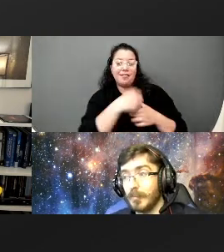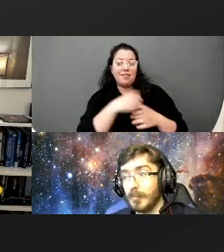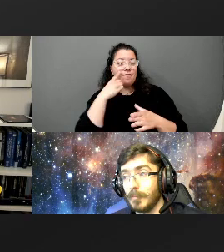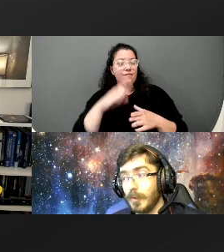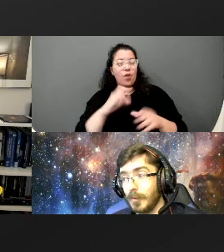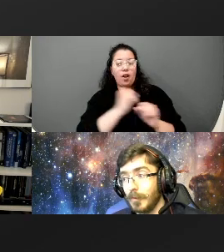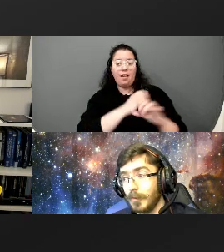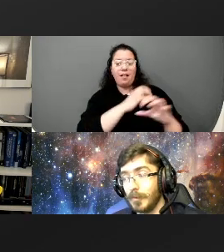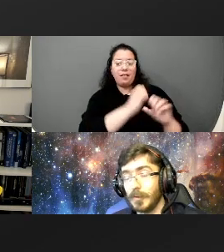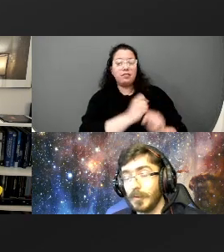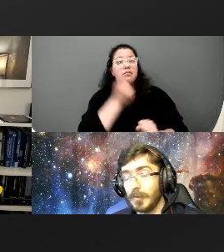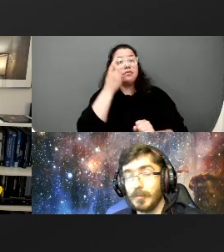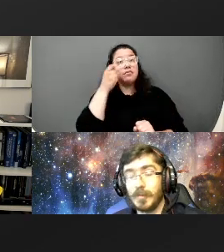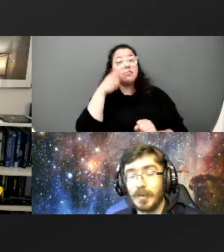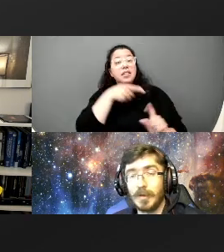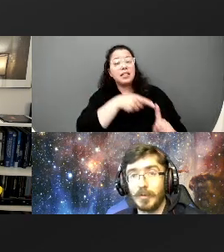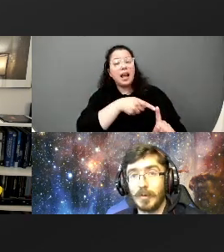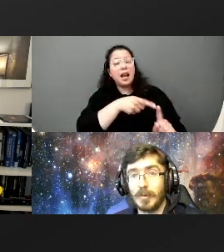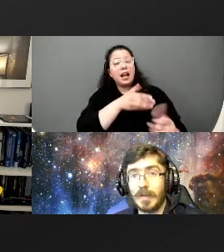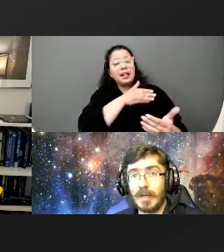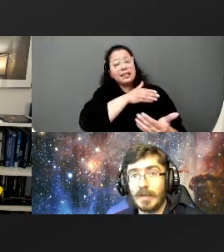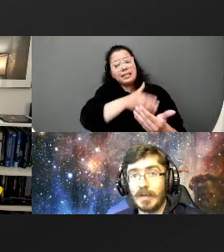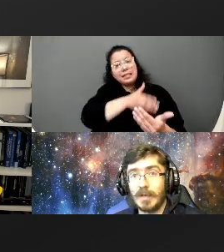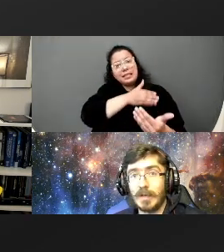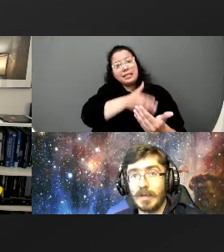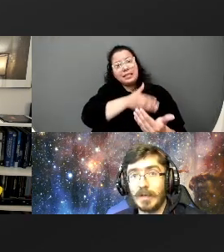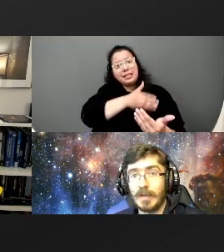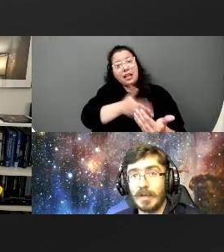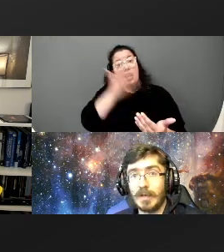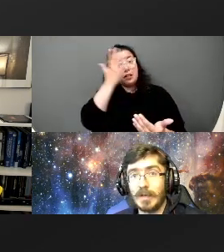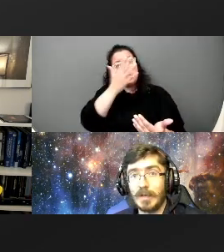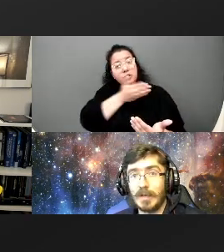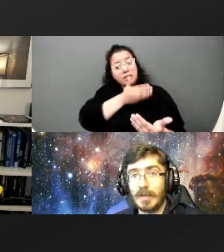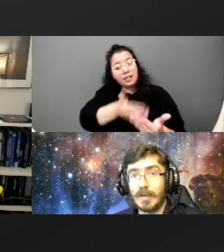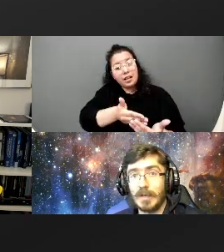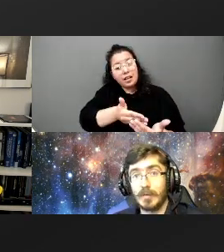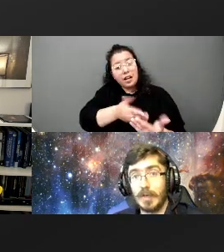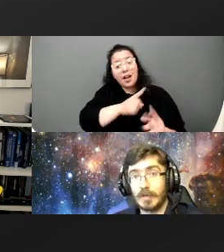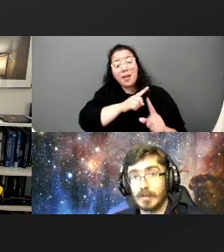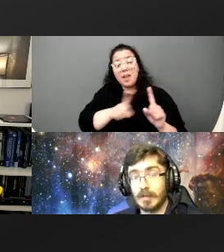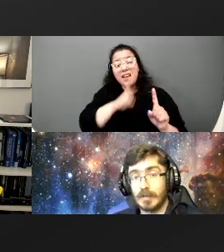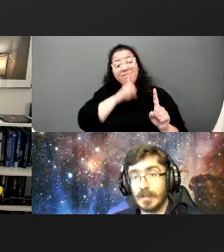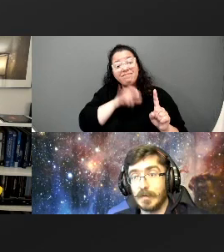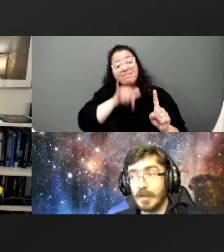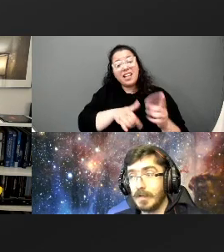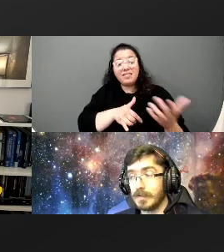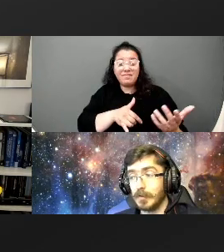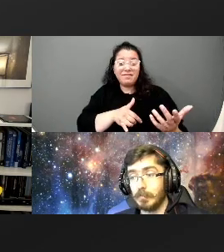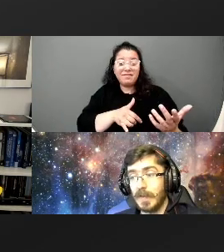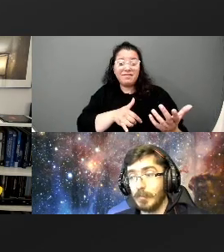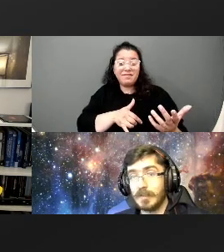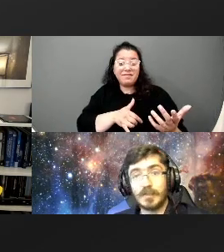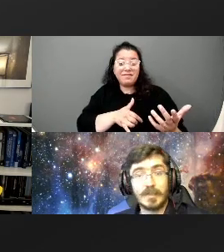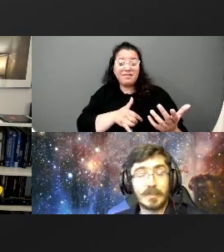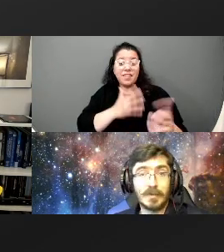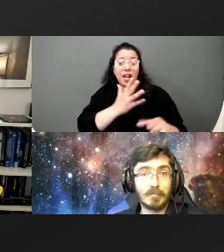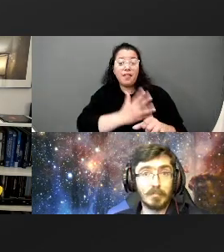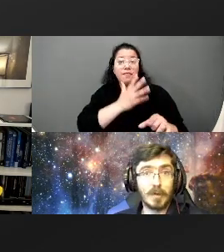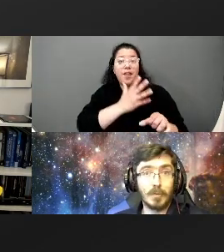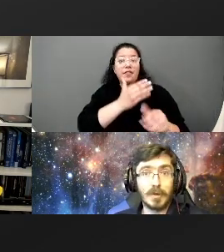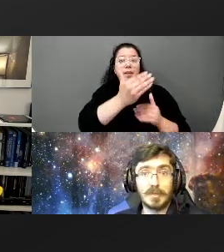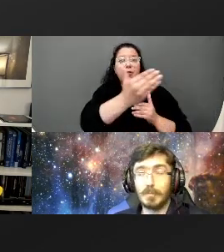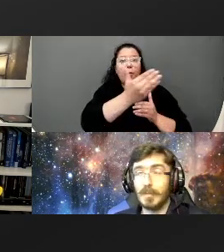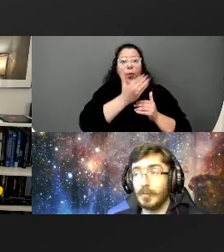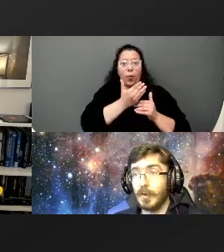there with all of the other galaxies, but it's actually about 5 times closer to us than the rest of the galaxies in the set.